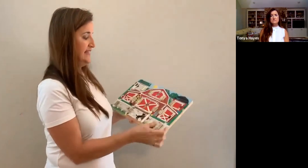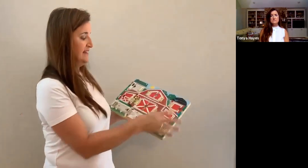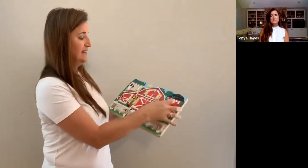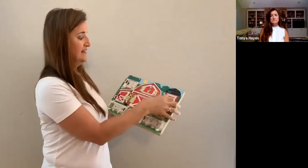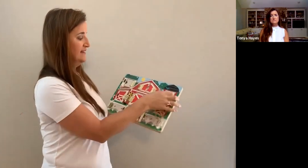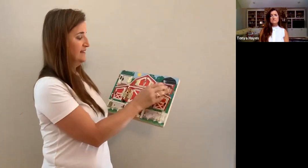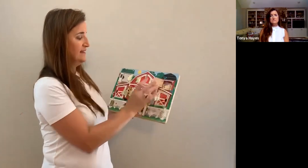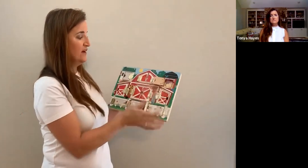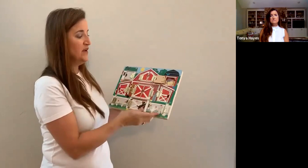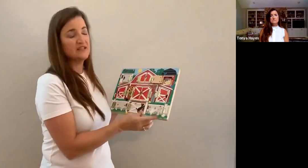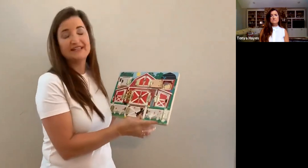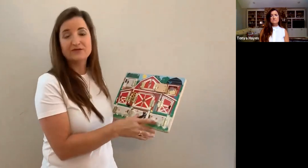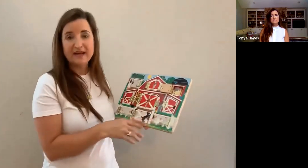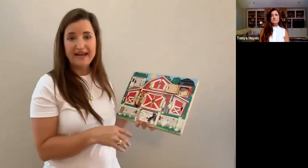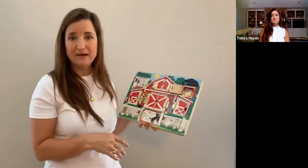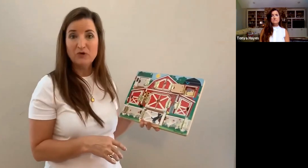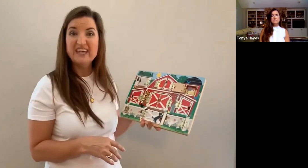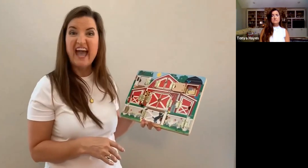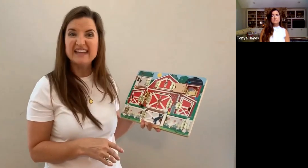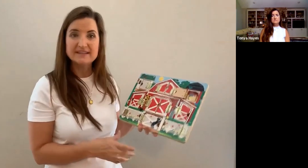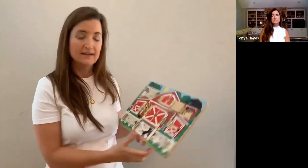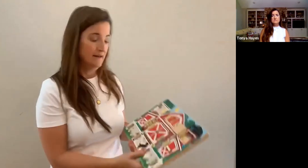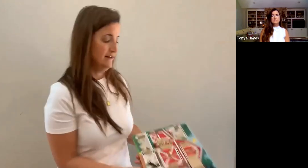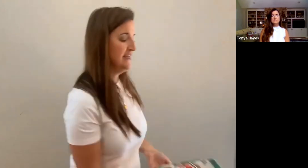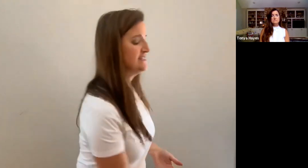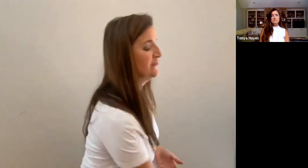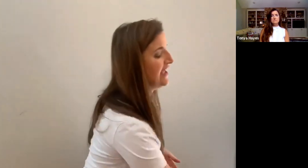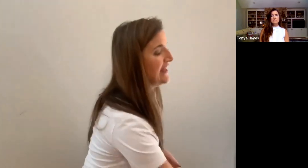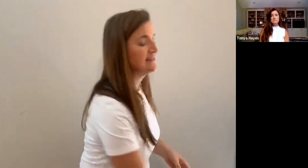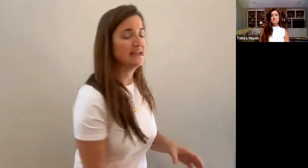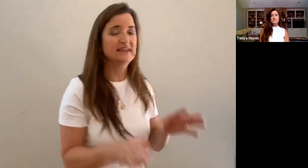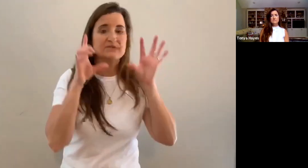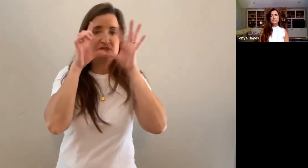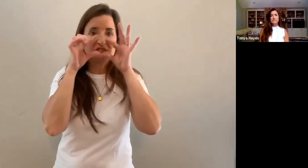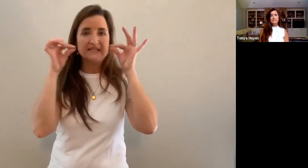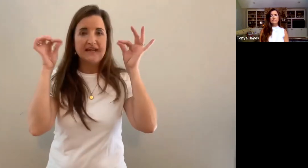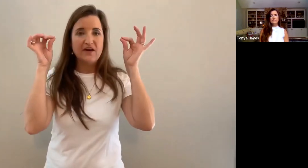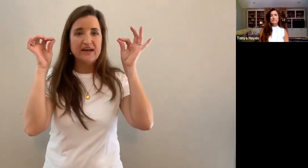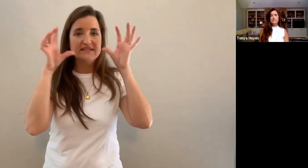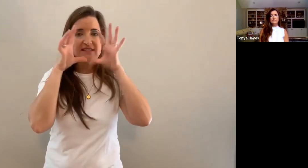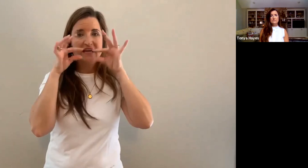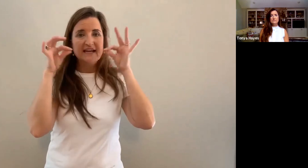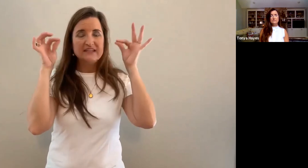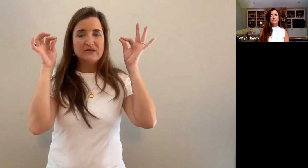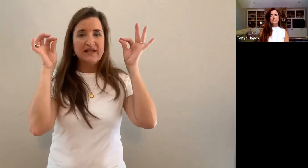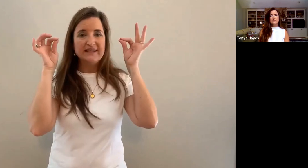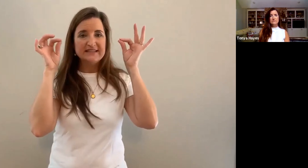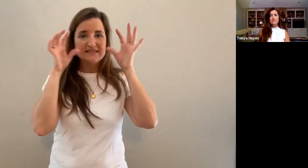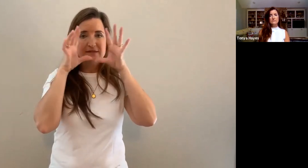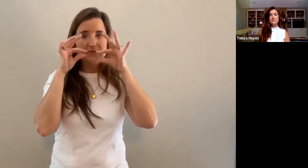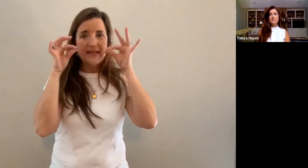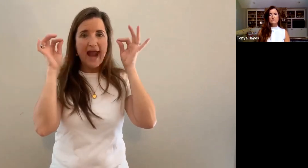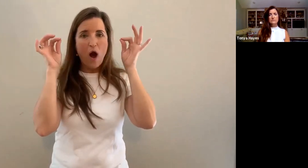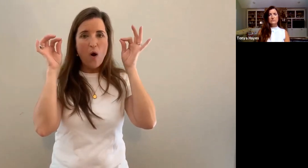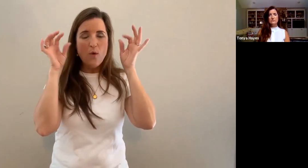Let's see. Oh, here's a great animal, cat. All right, so cat is like this. We're just going to take our hands and do like